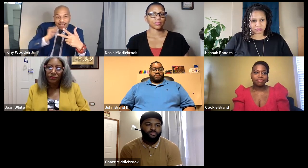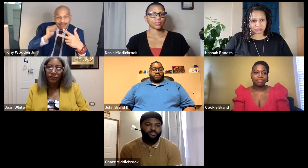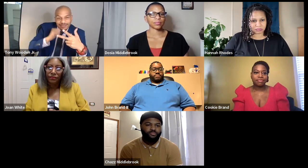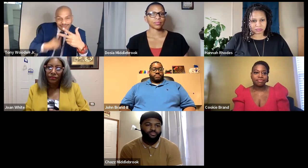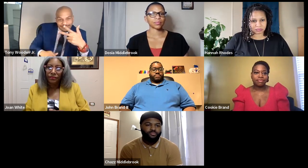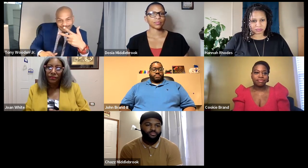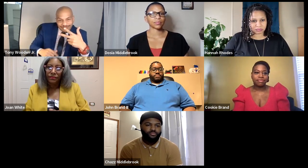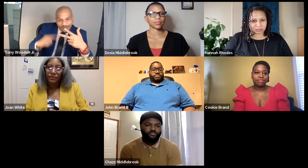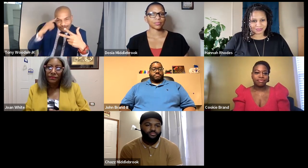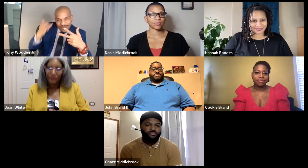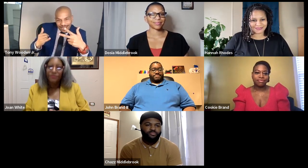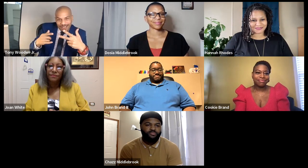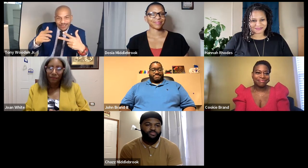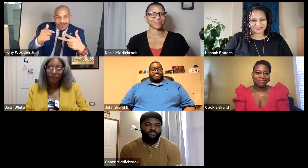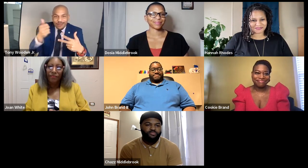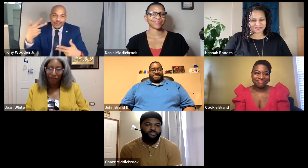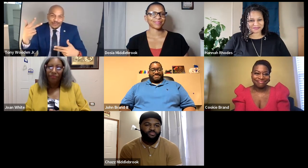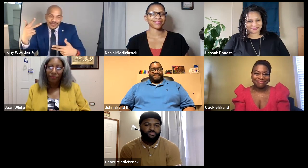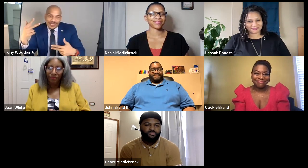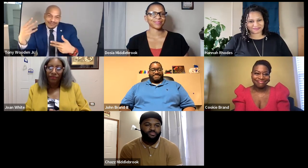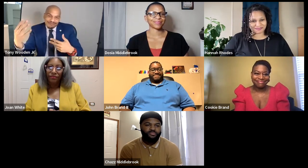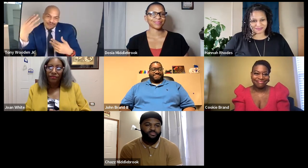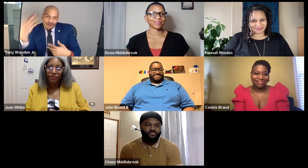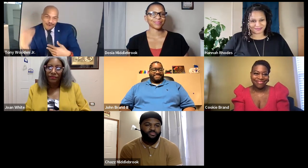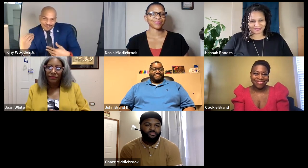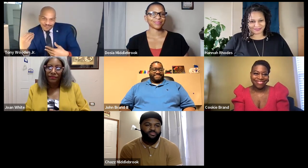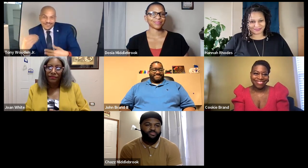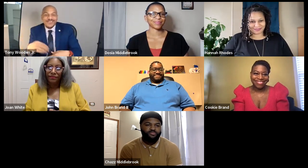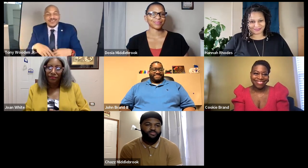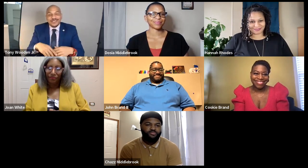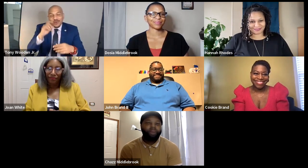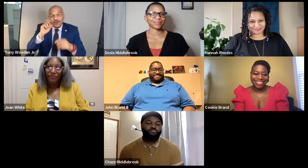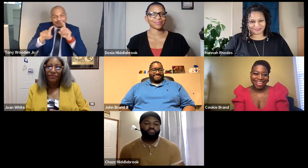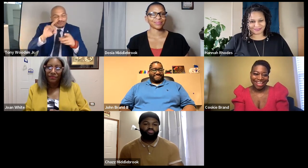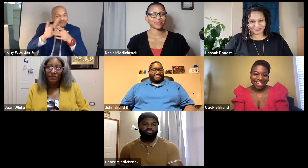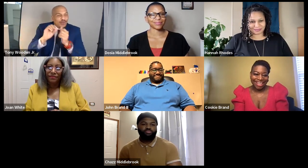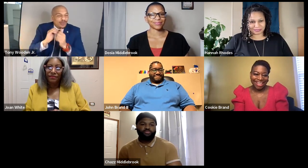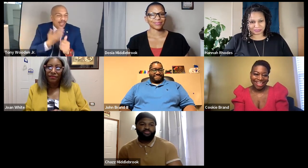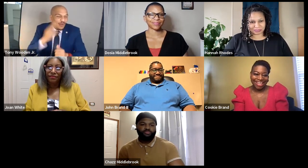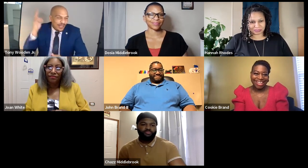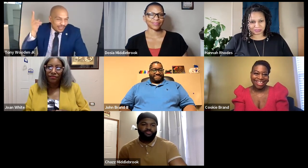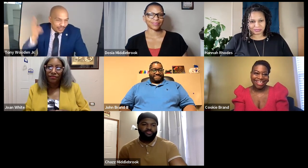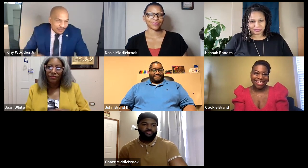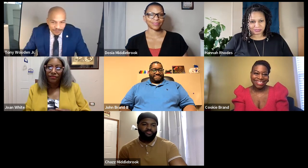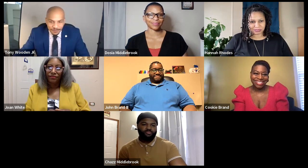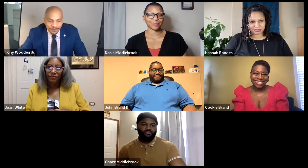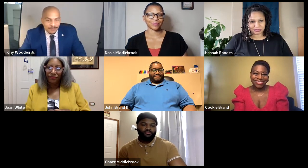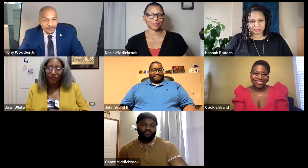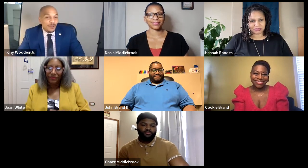first with just the 3 aunts for now. And the other 2, if you don't mind, turning your cameras off, and I'll focus on asking the